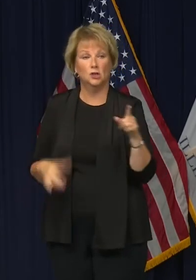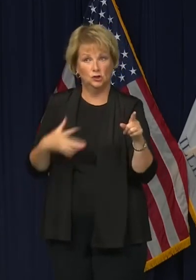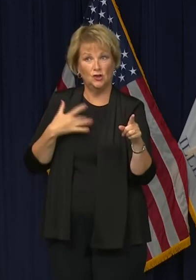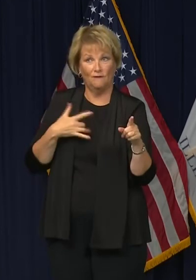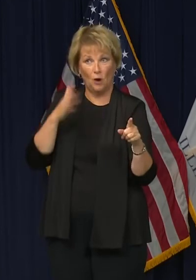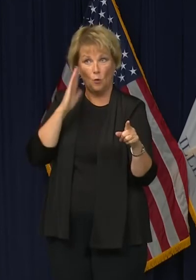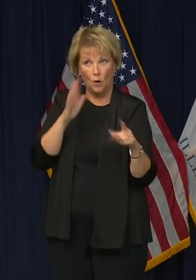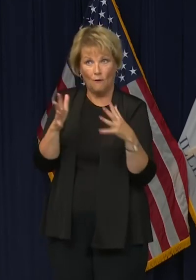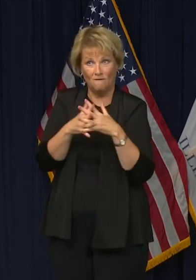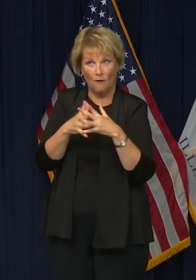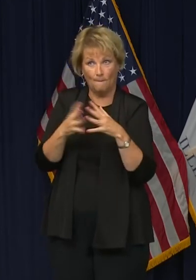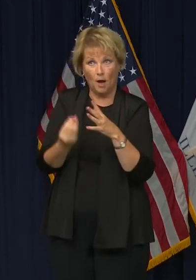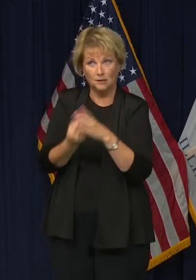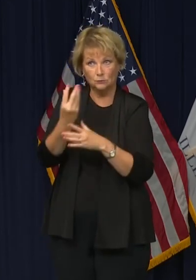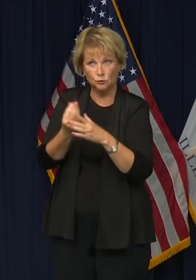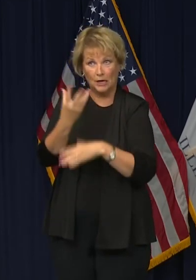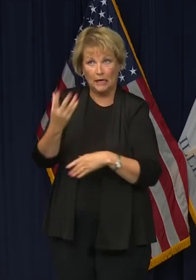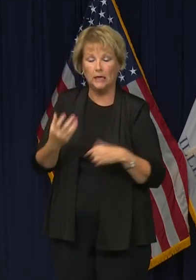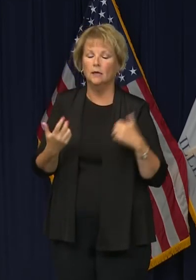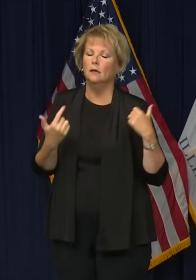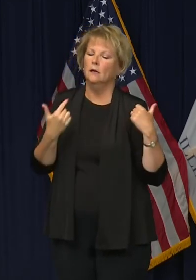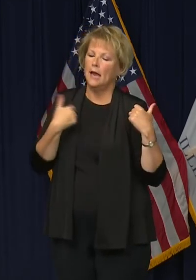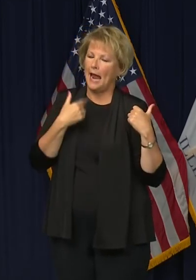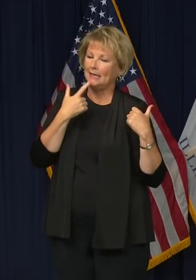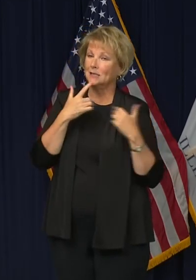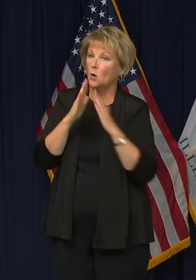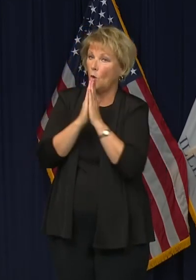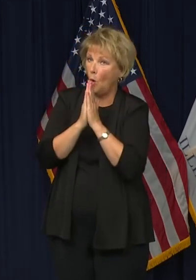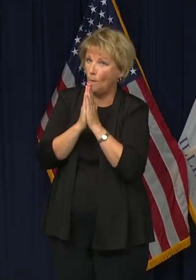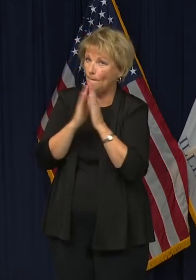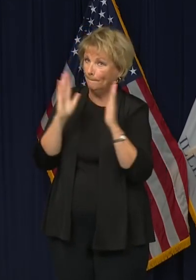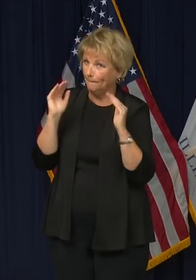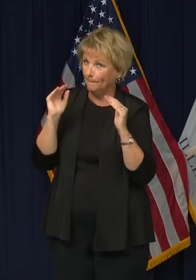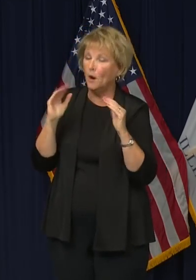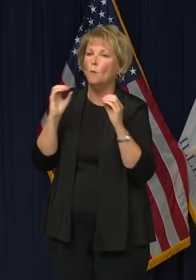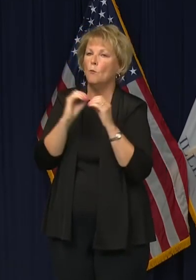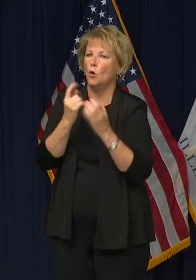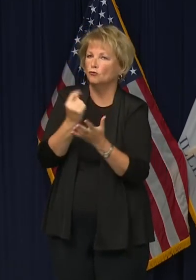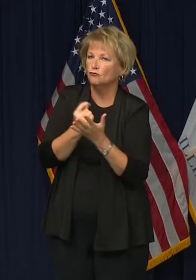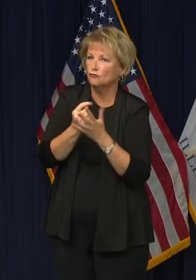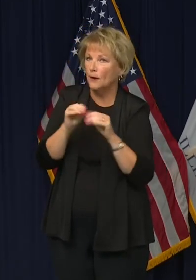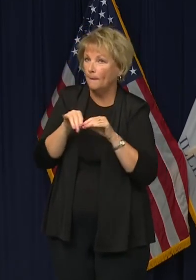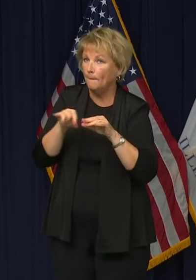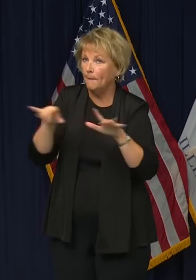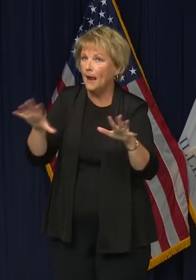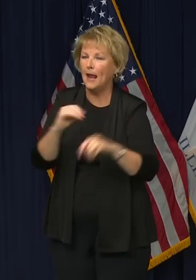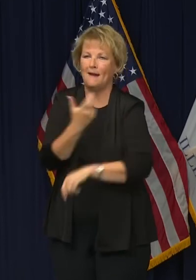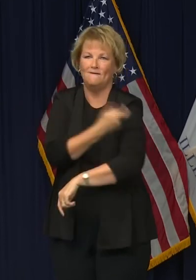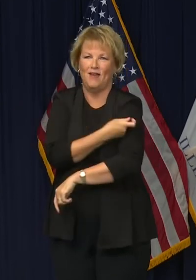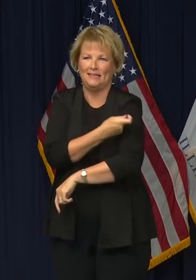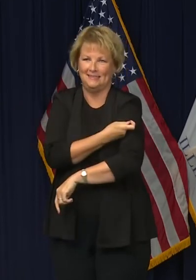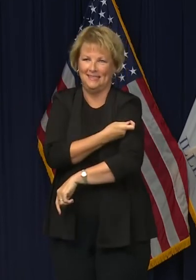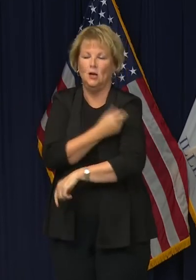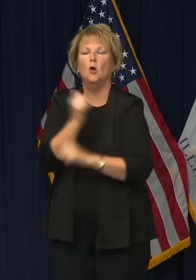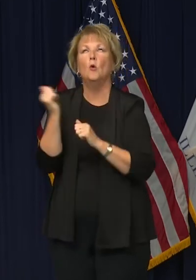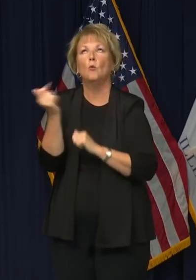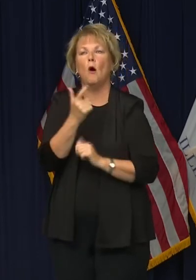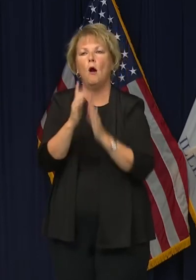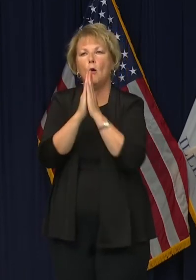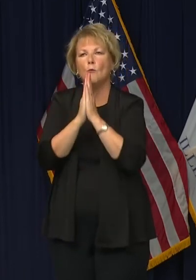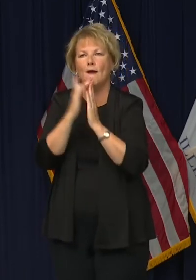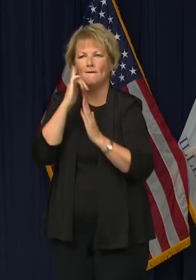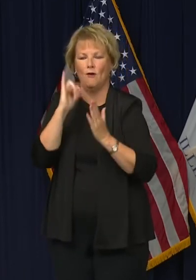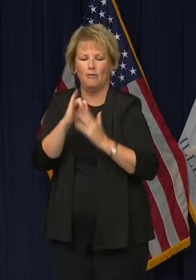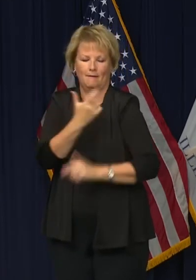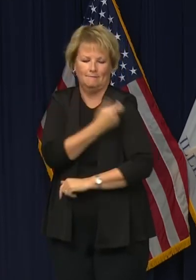in the spring. Like I said, with the hope that there are greater treatments and a vaccine. I think we all are praying for that. That's